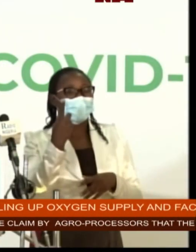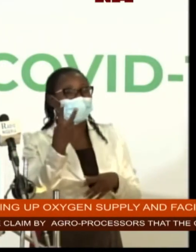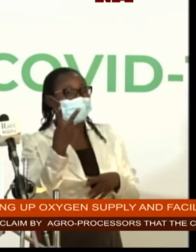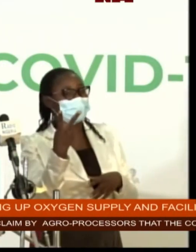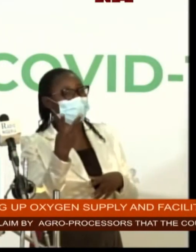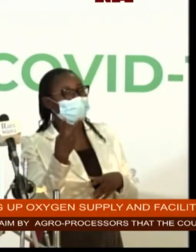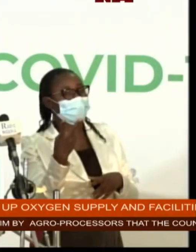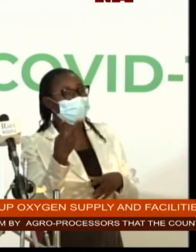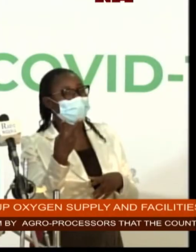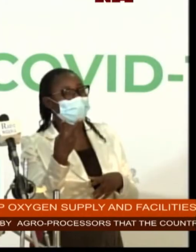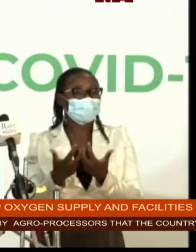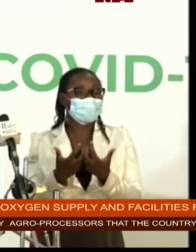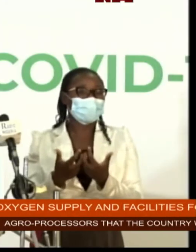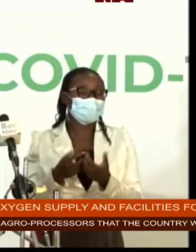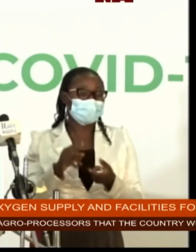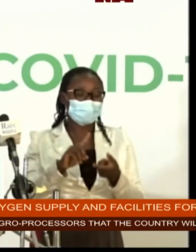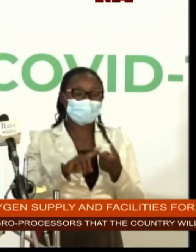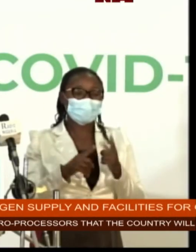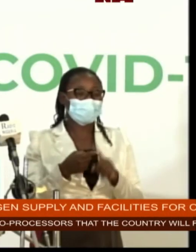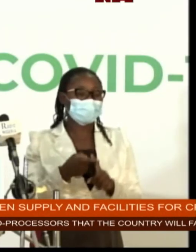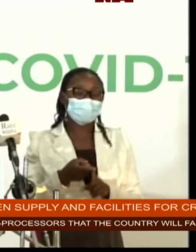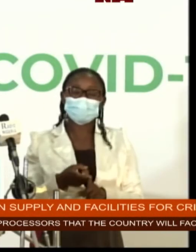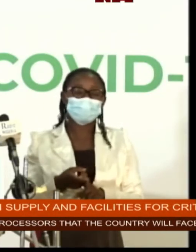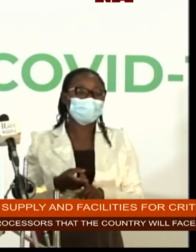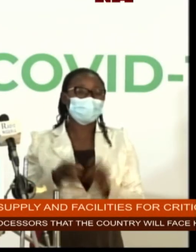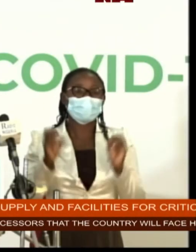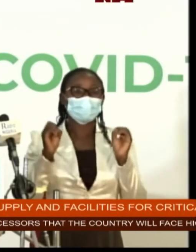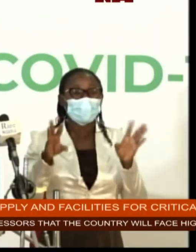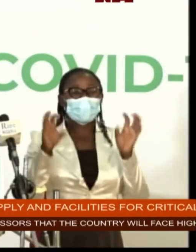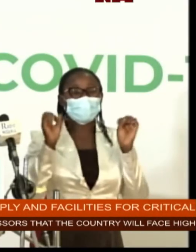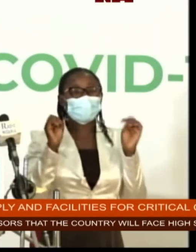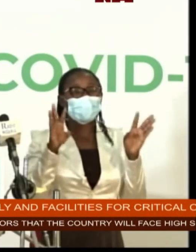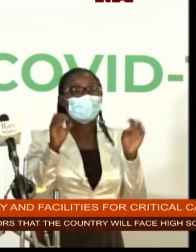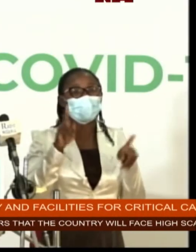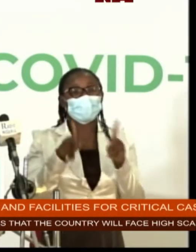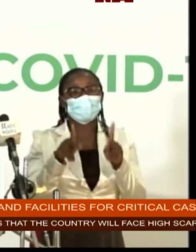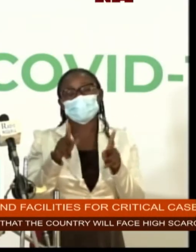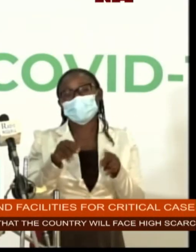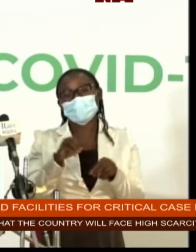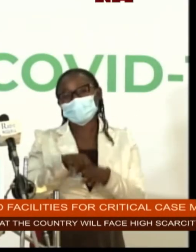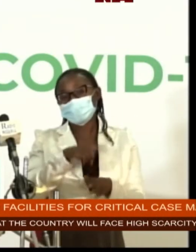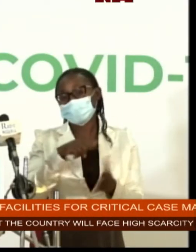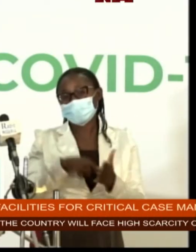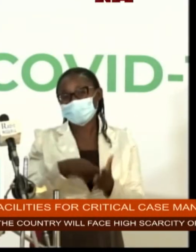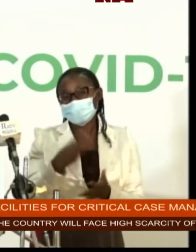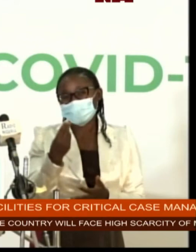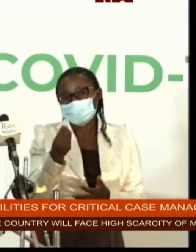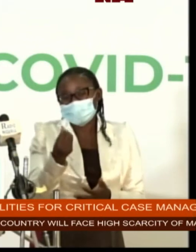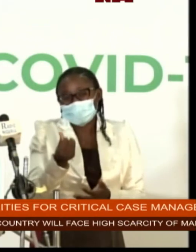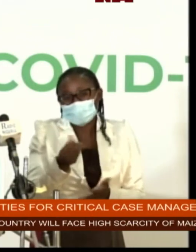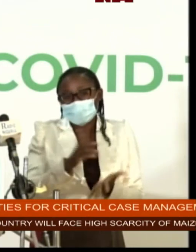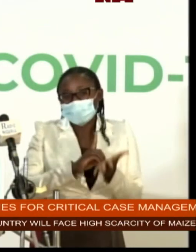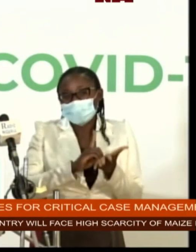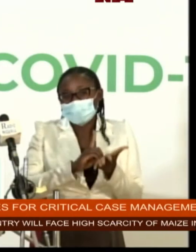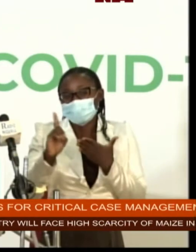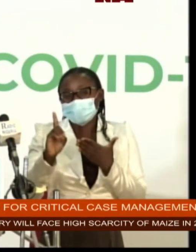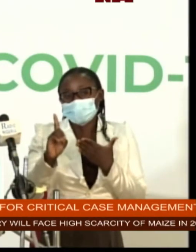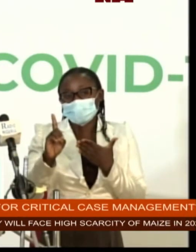colleagues and friends during the first wave. But in these few weeks,